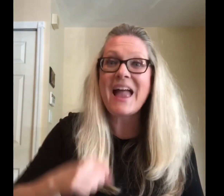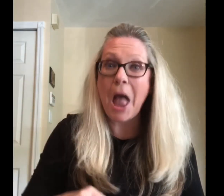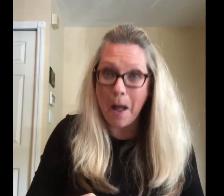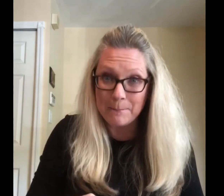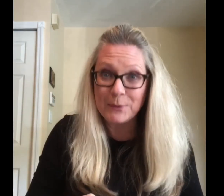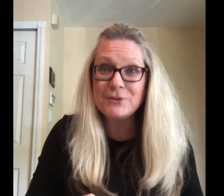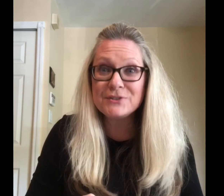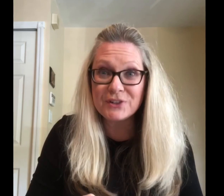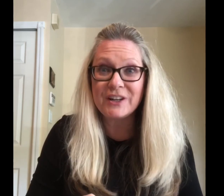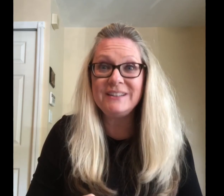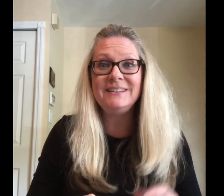apples, good,